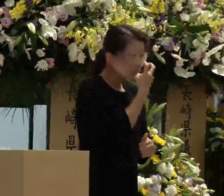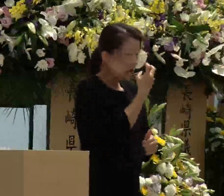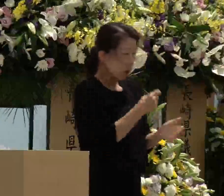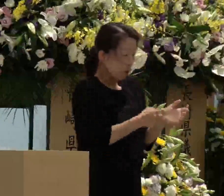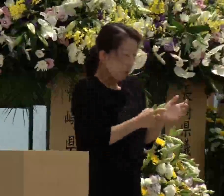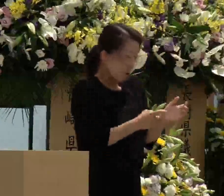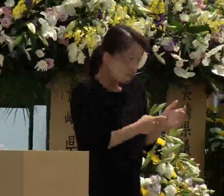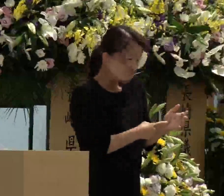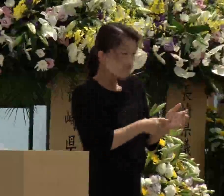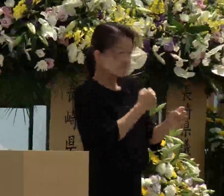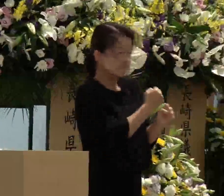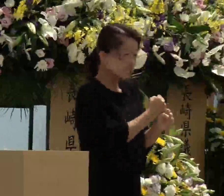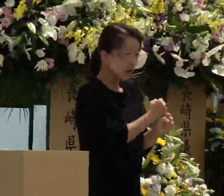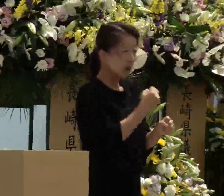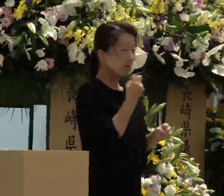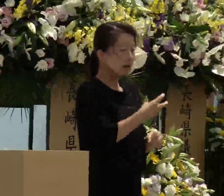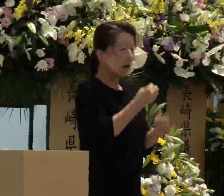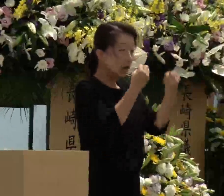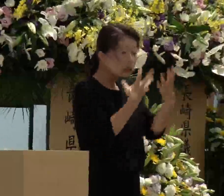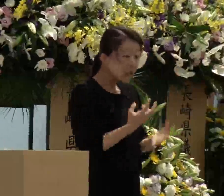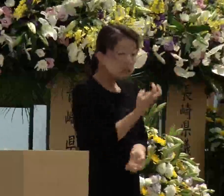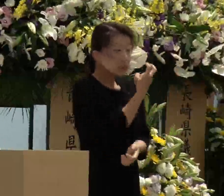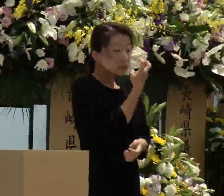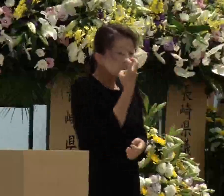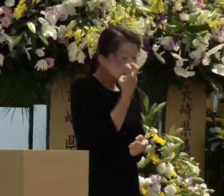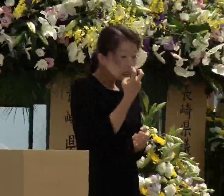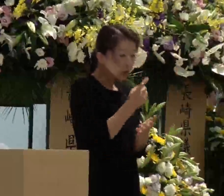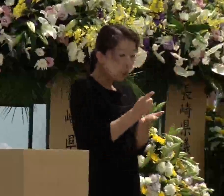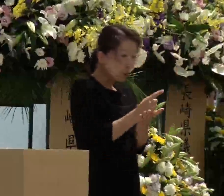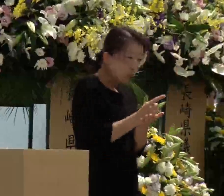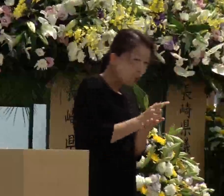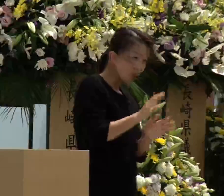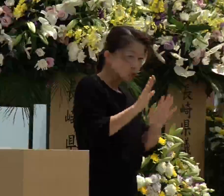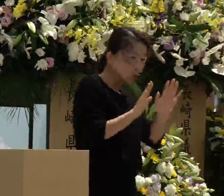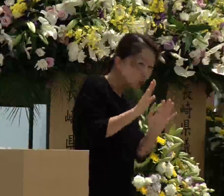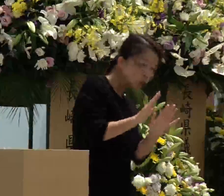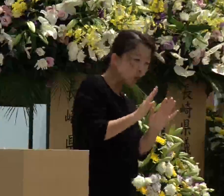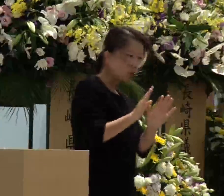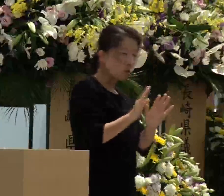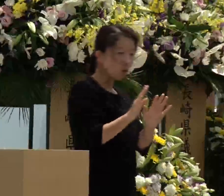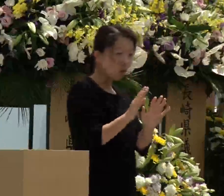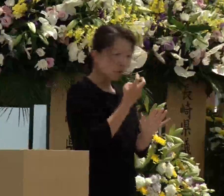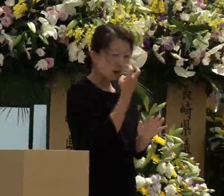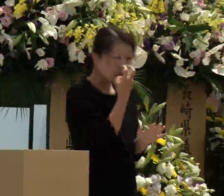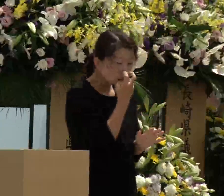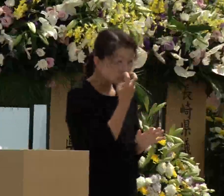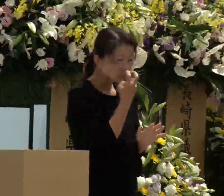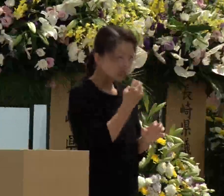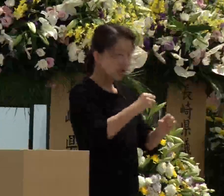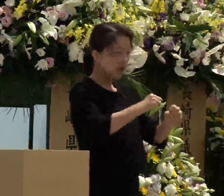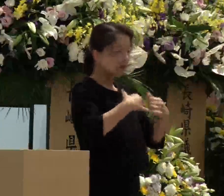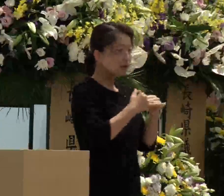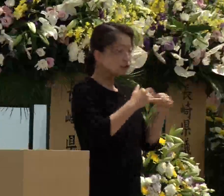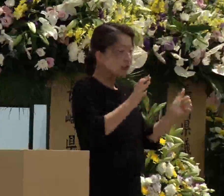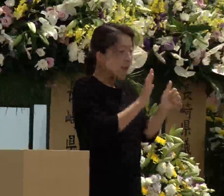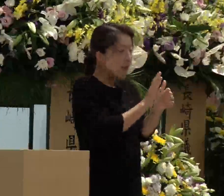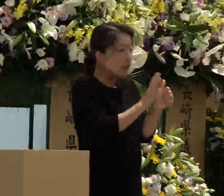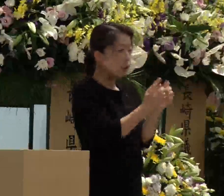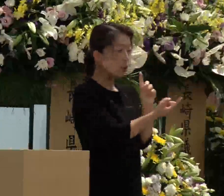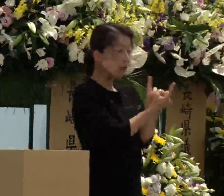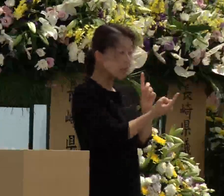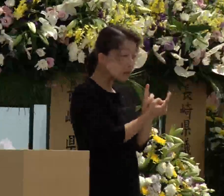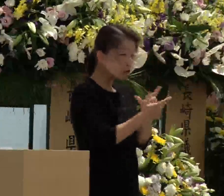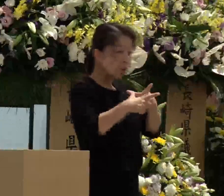will work with the national government and step up its effort to improve the support measures for the atomic bomb